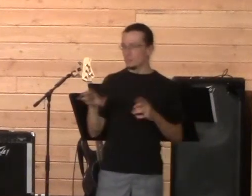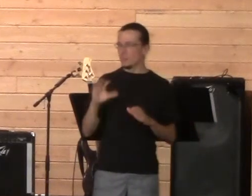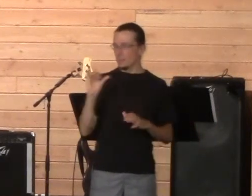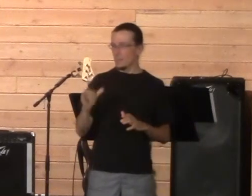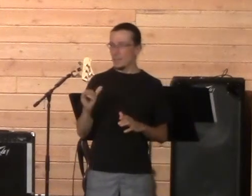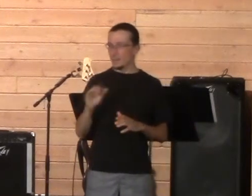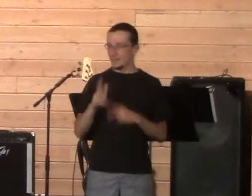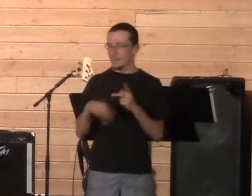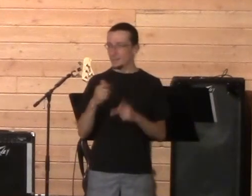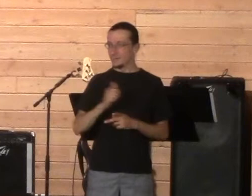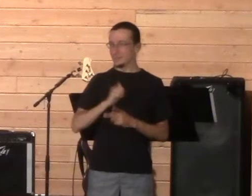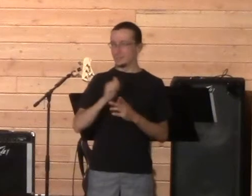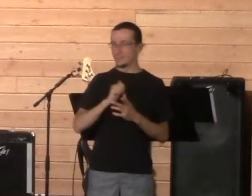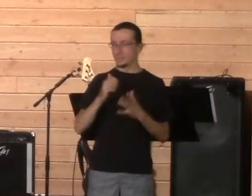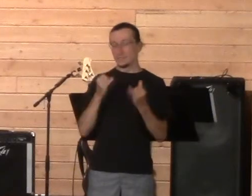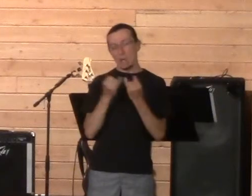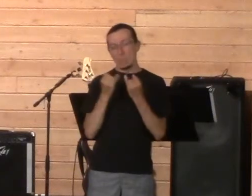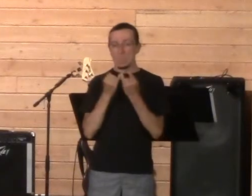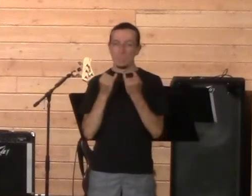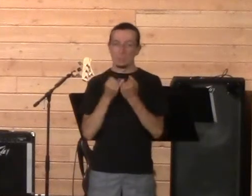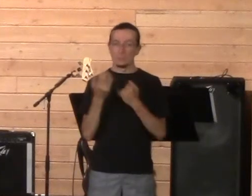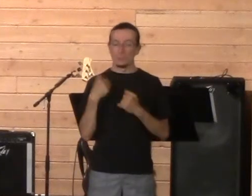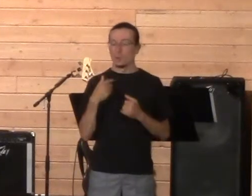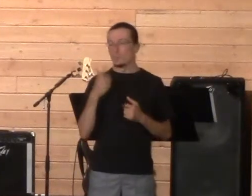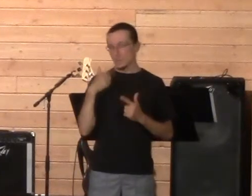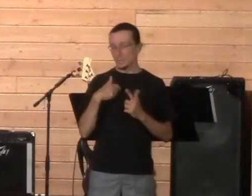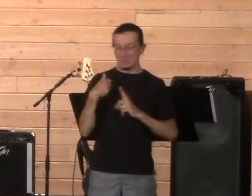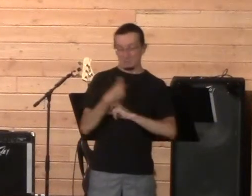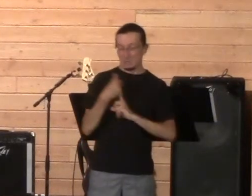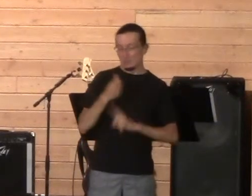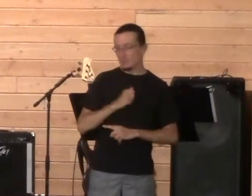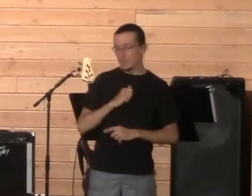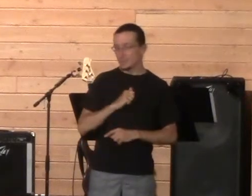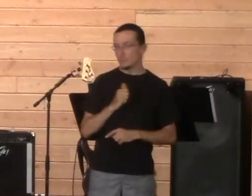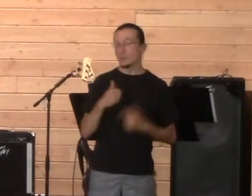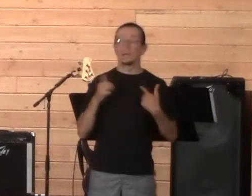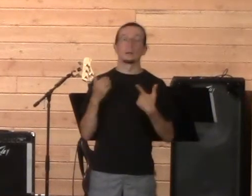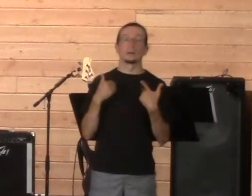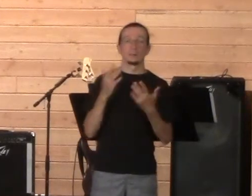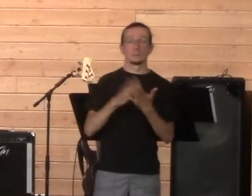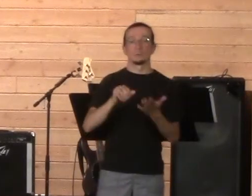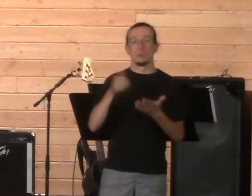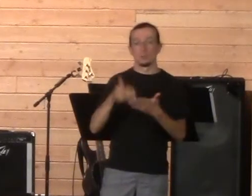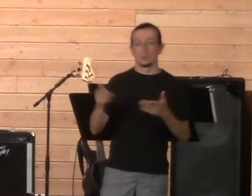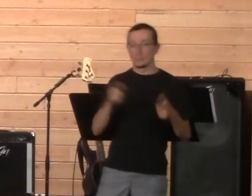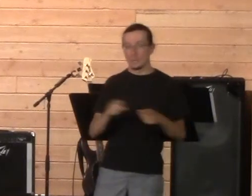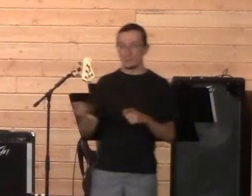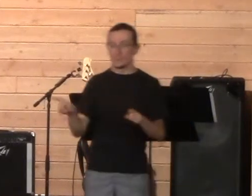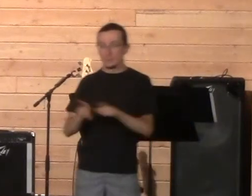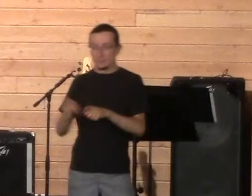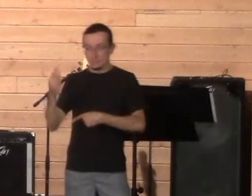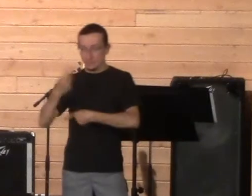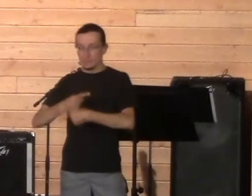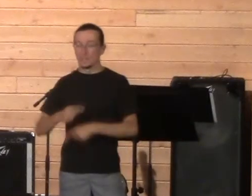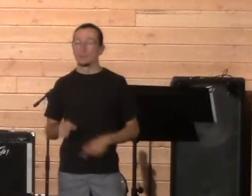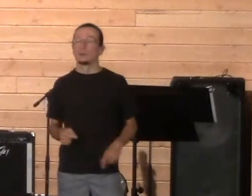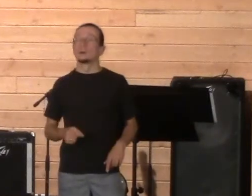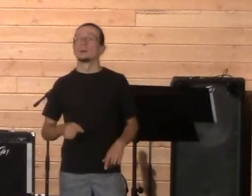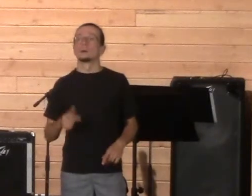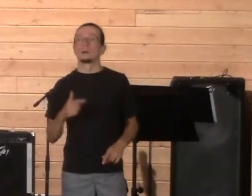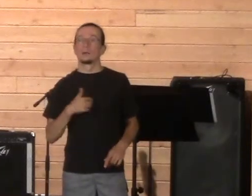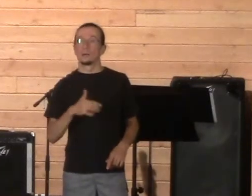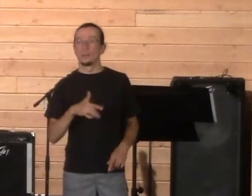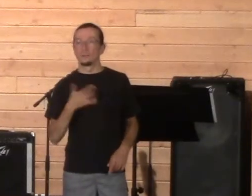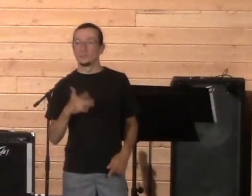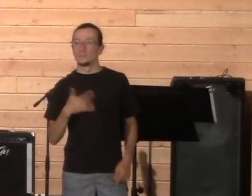before? Because I was beating myself up. I had a couple of other events happening that same day, and I was